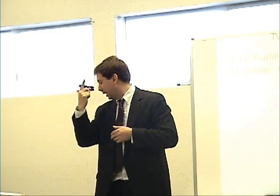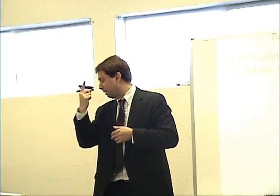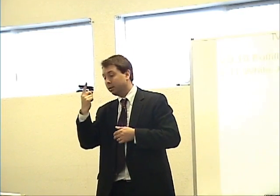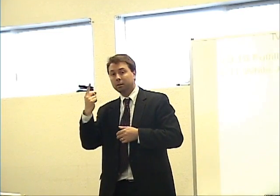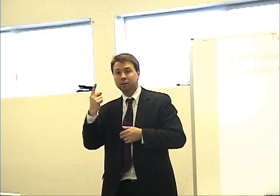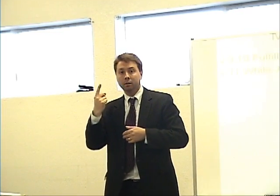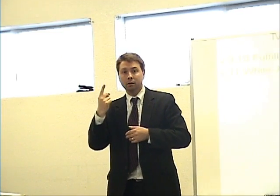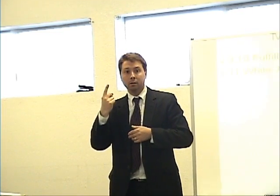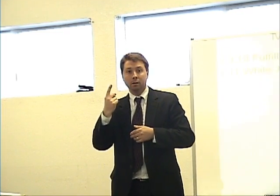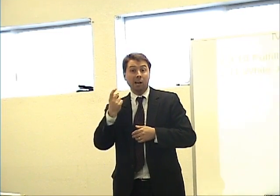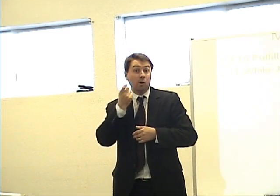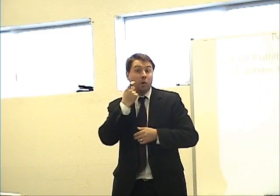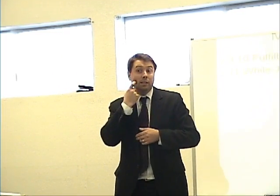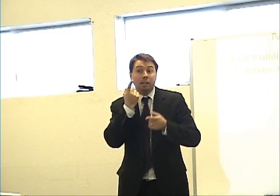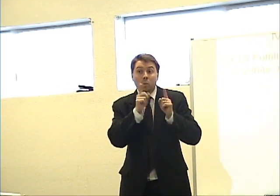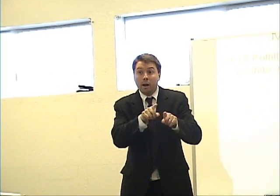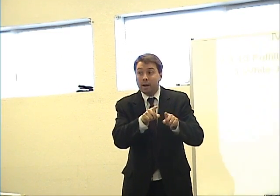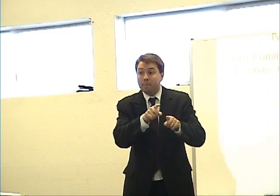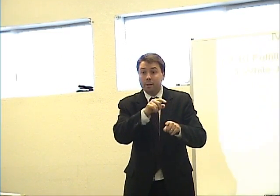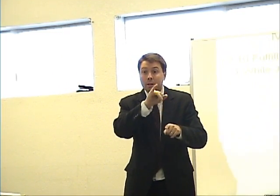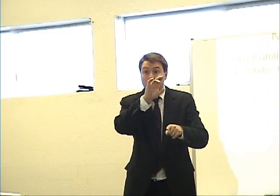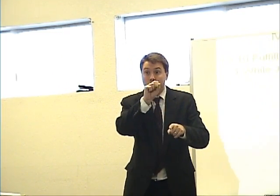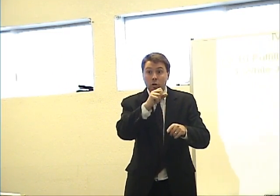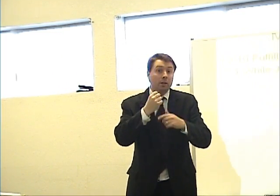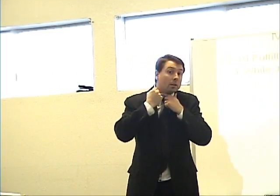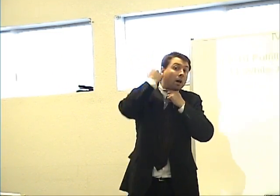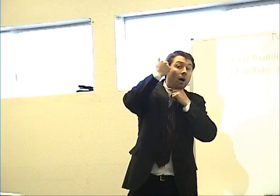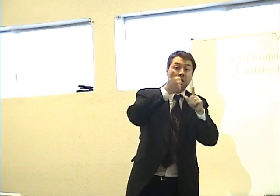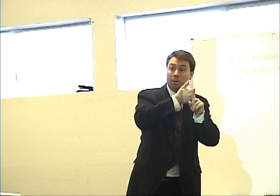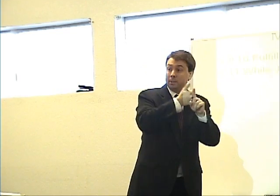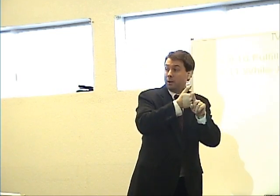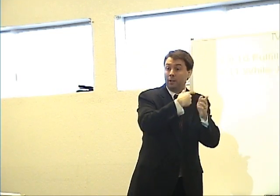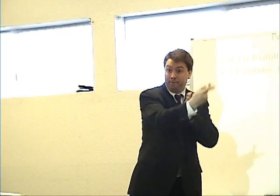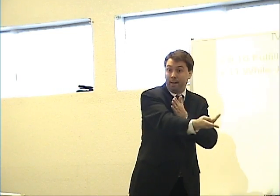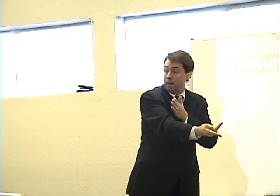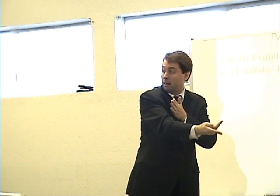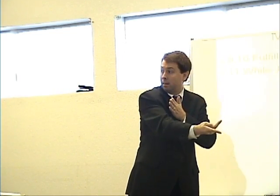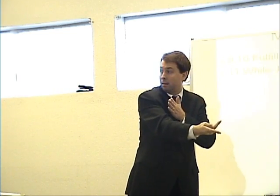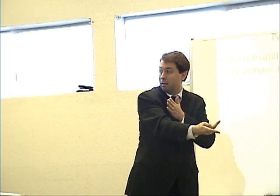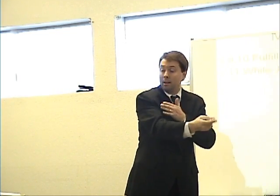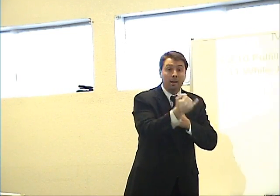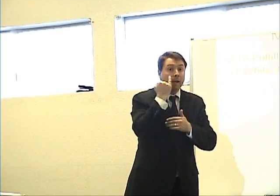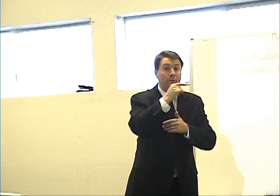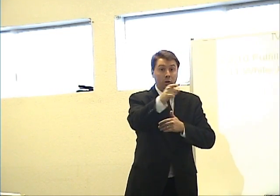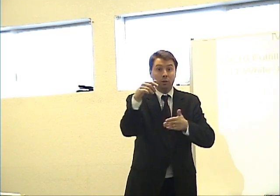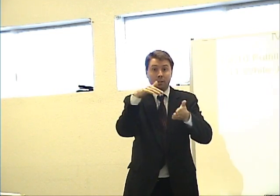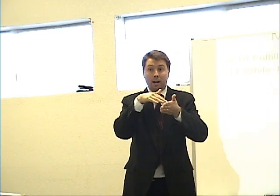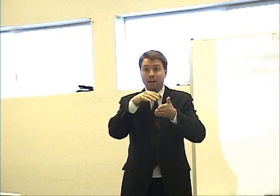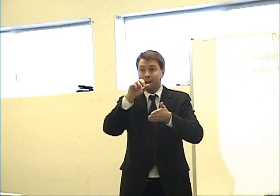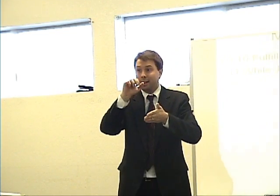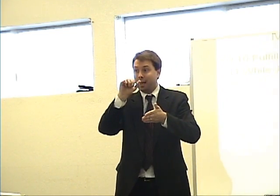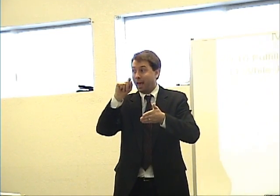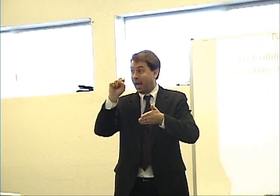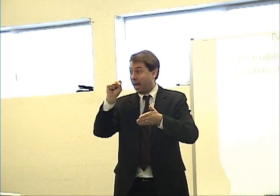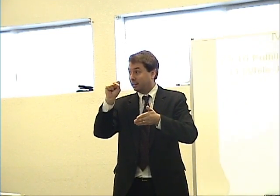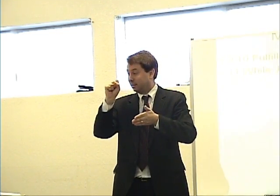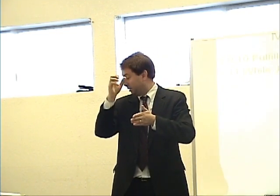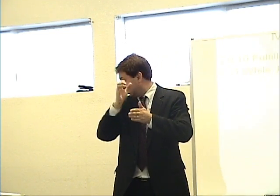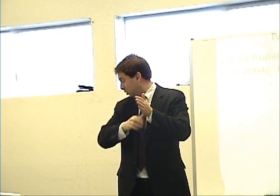11. Recently what happened? Judas hung himself. He fell. If you study in Acts